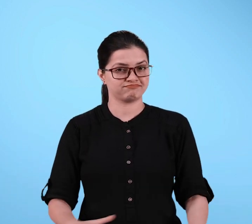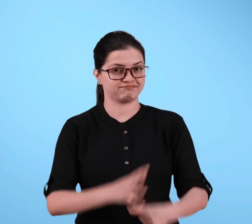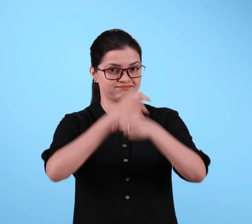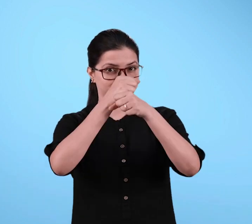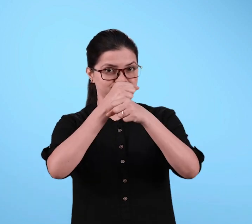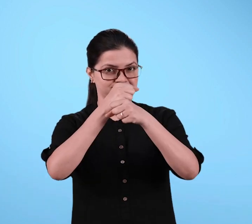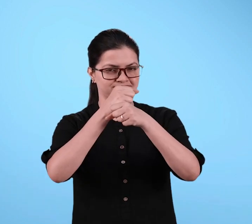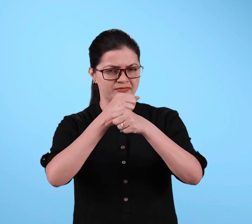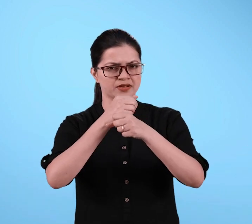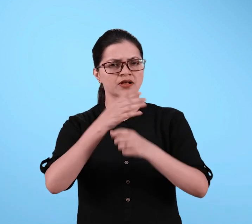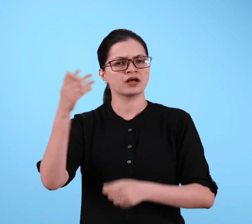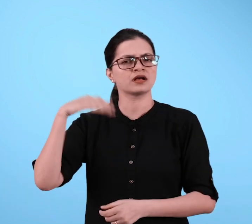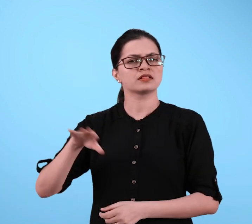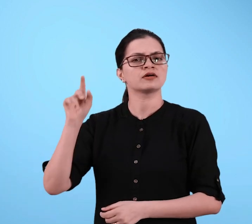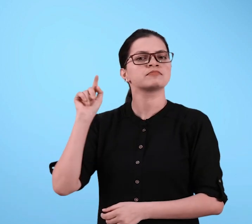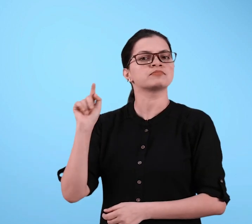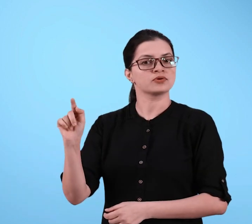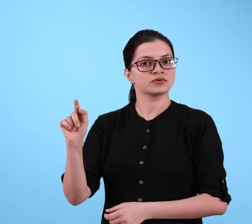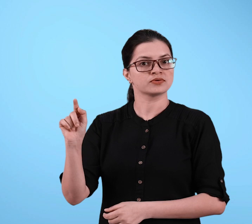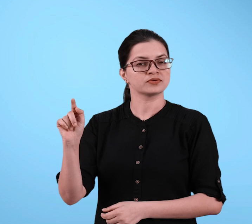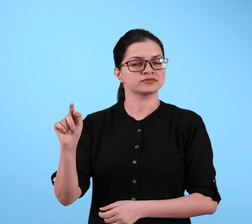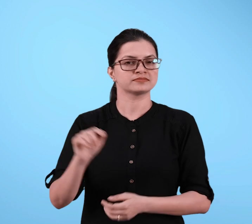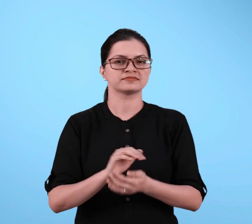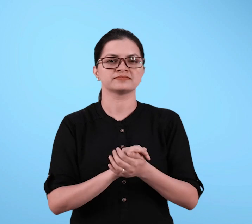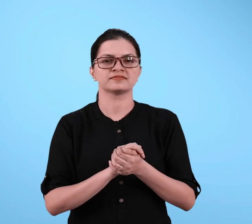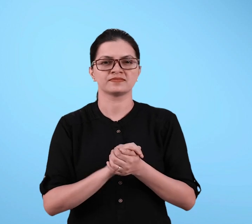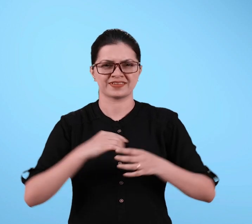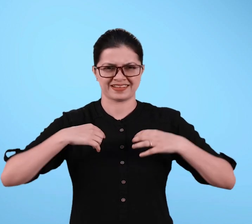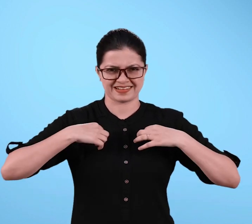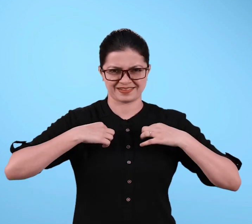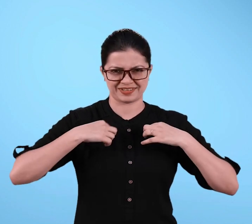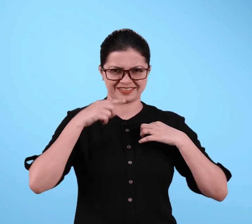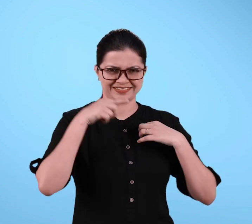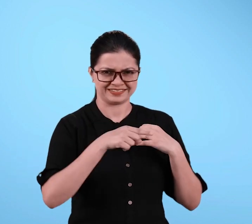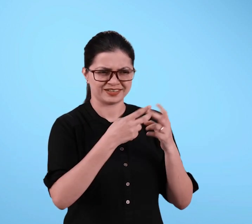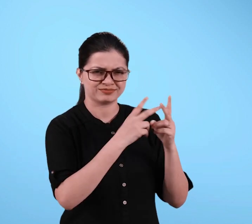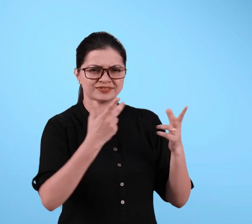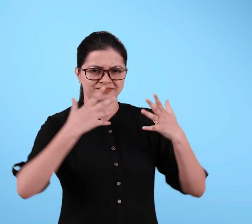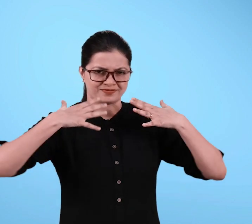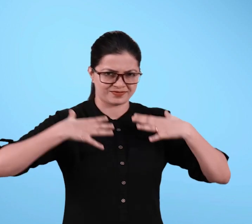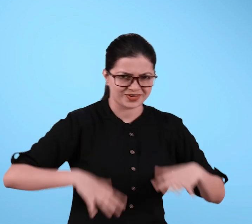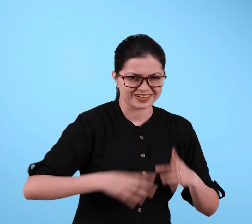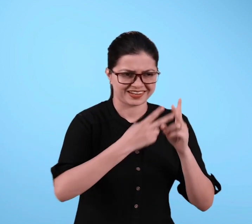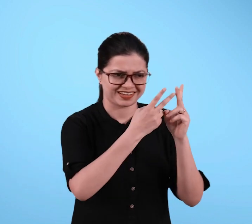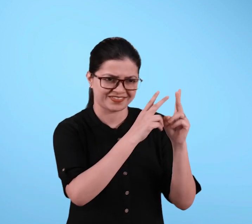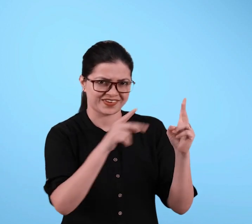of clothing material or fabric Stop. There is a variety of clothing material or